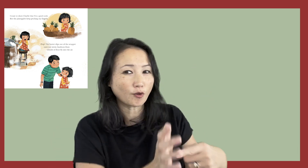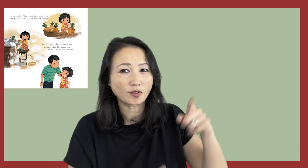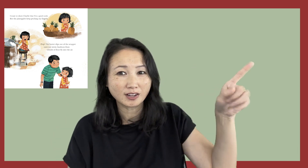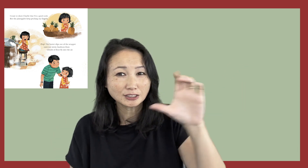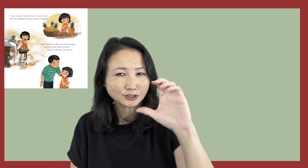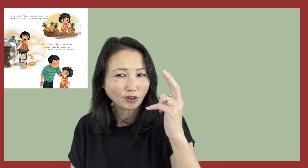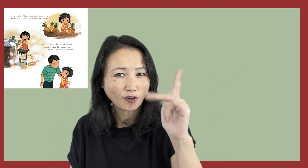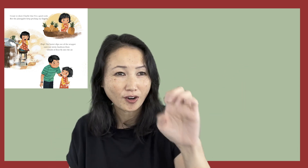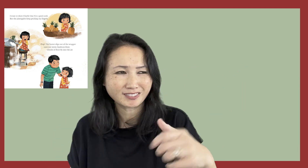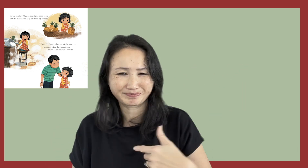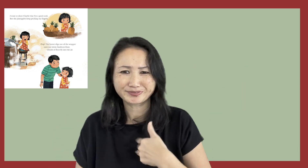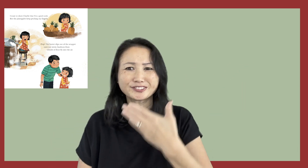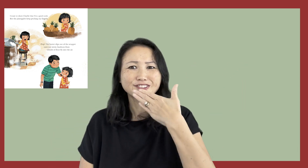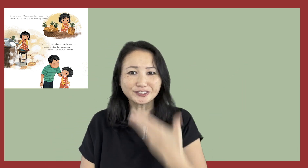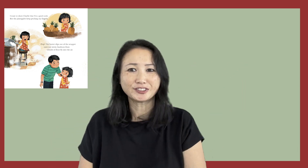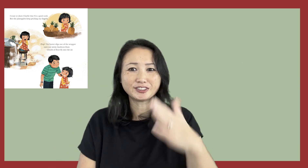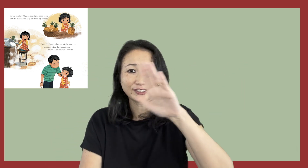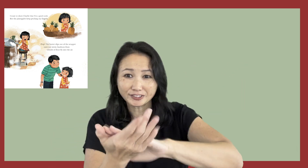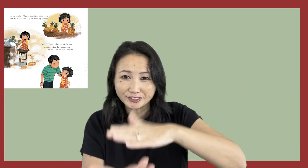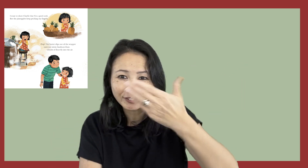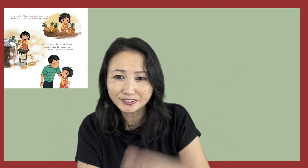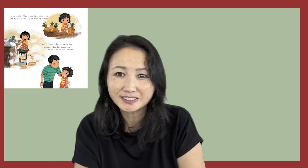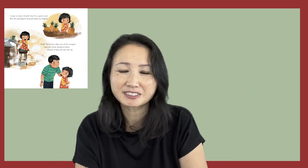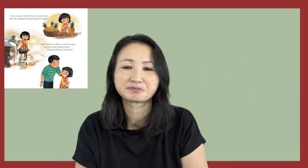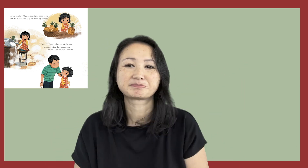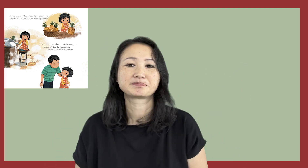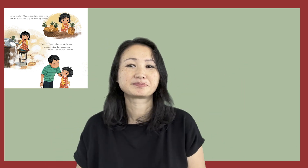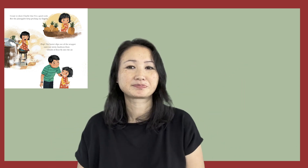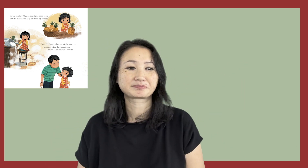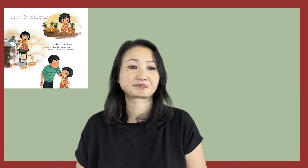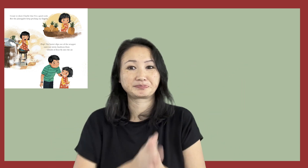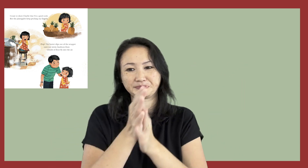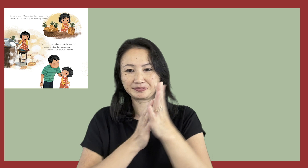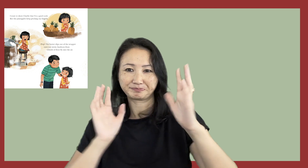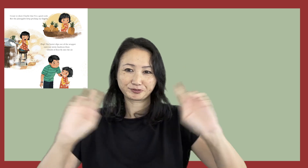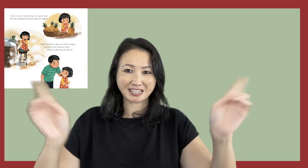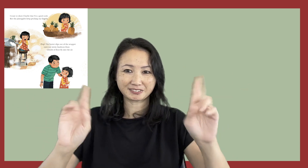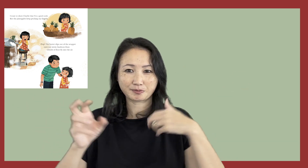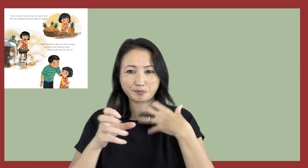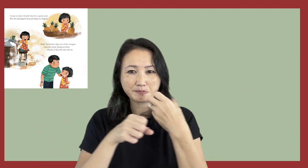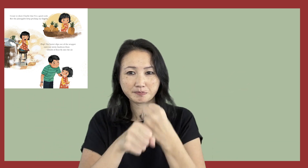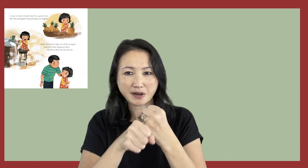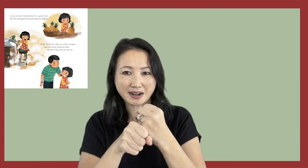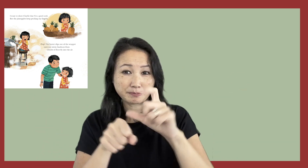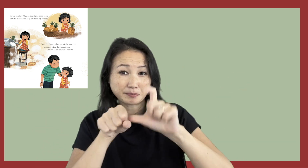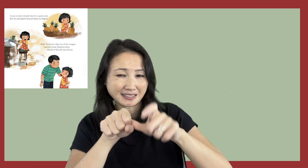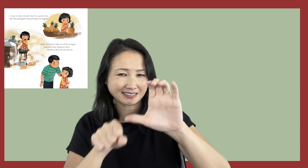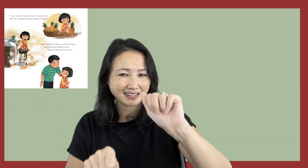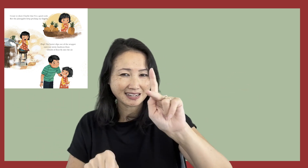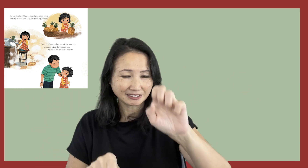I wanted to show Charlie that I'm a good cook, but pineapples keep pricking my